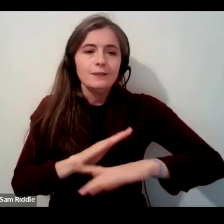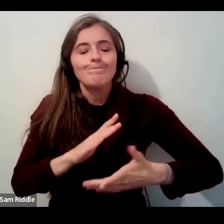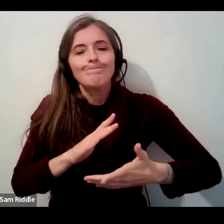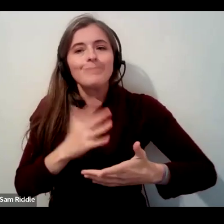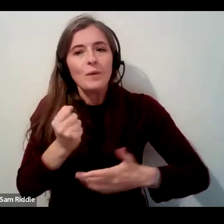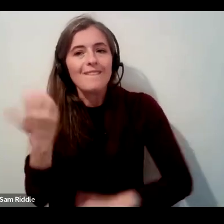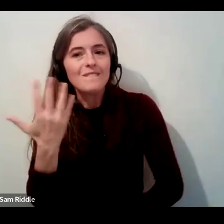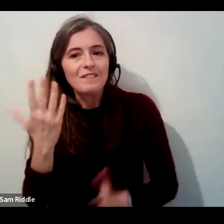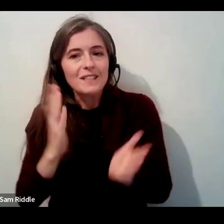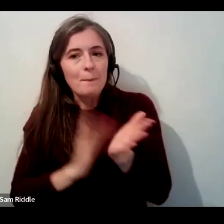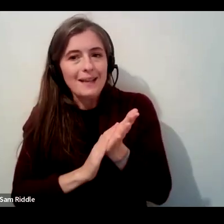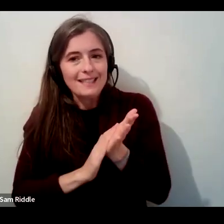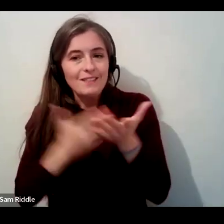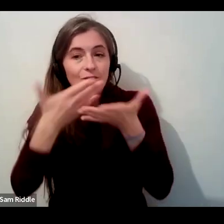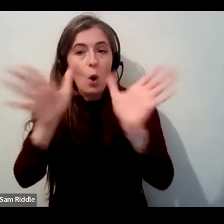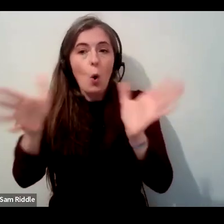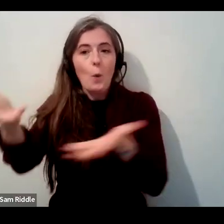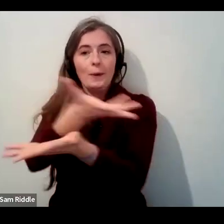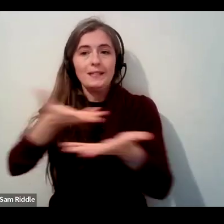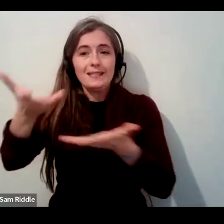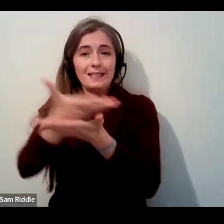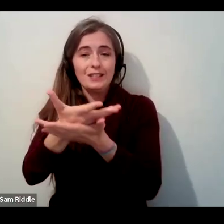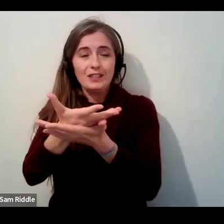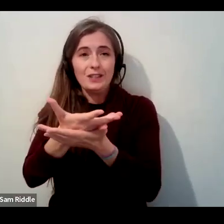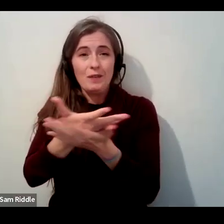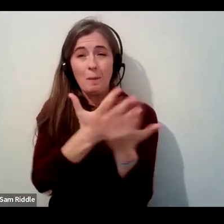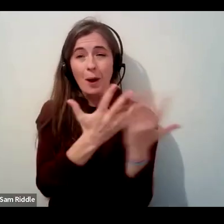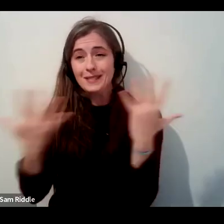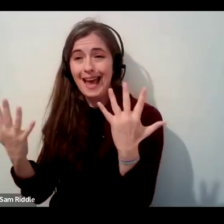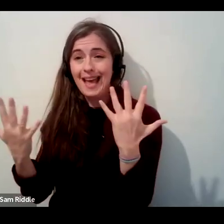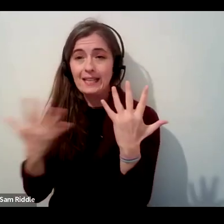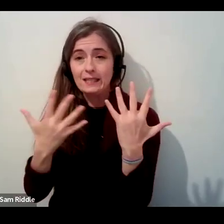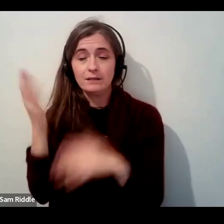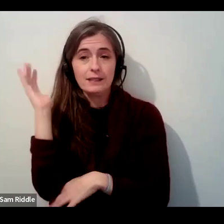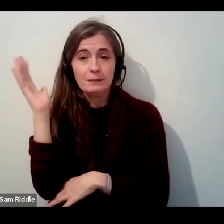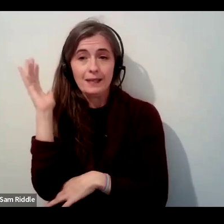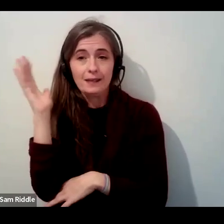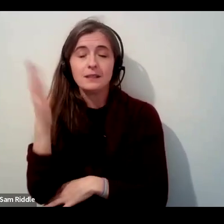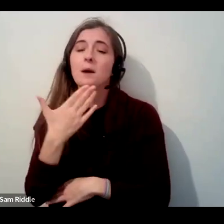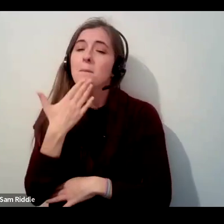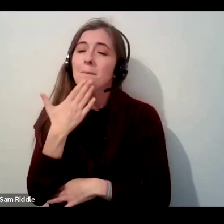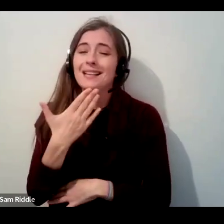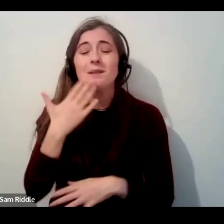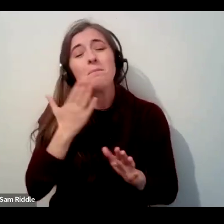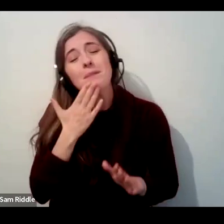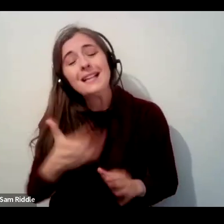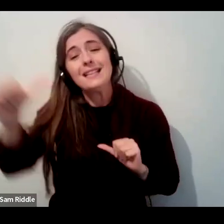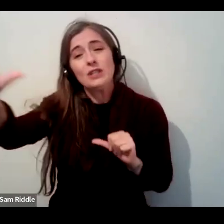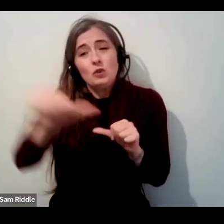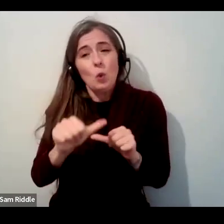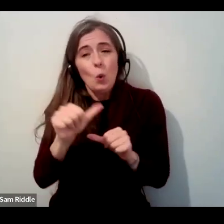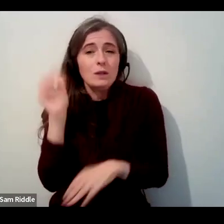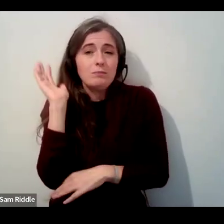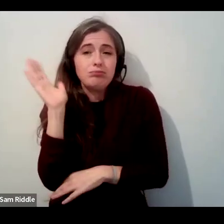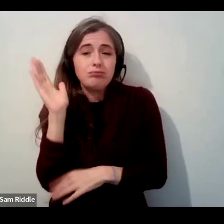You've got 15 minutes for open discussion and we've got about 10 speakers. So I'm going to have to now ask you to keep your contribution short. Otherwise,